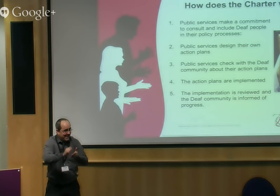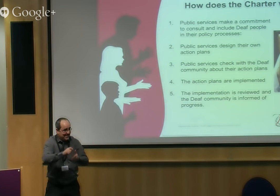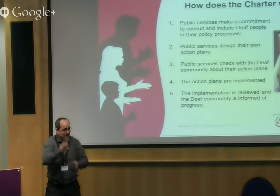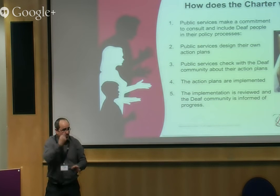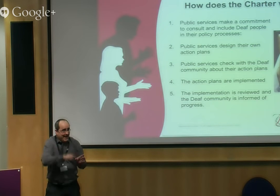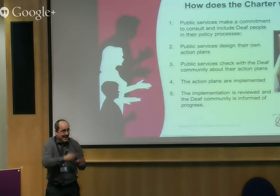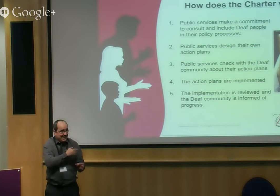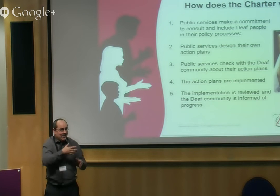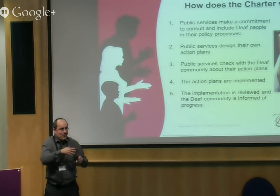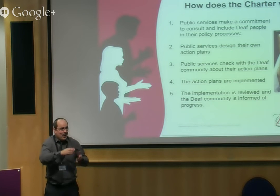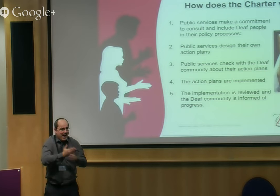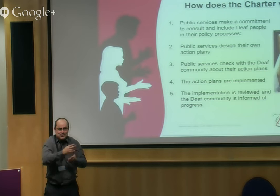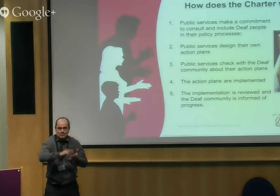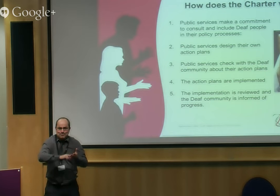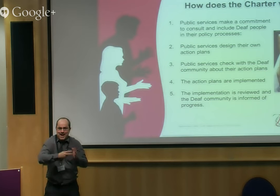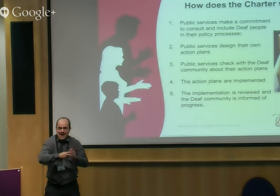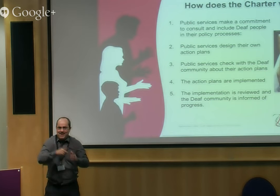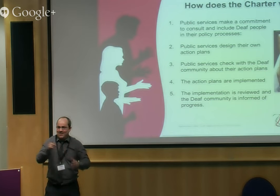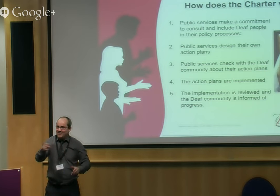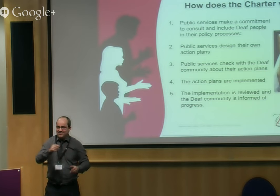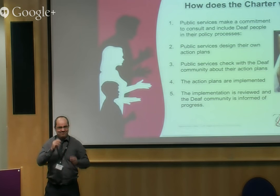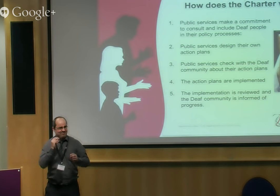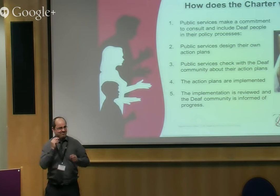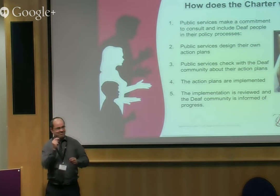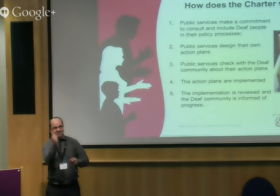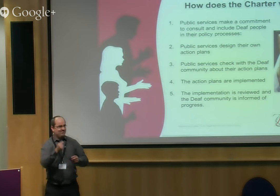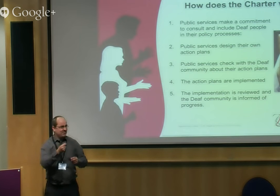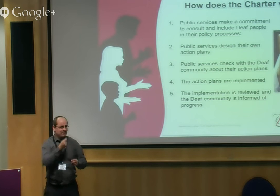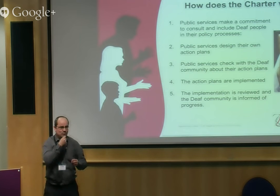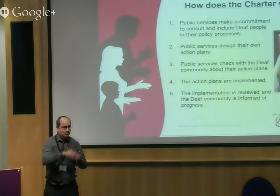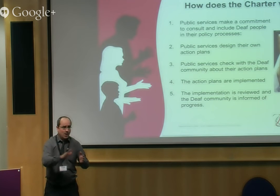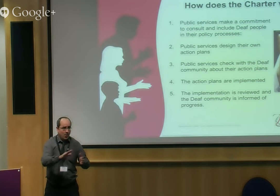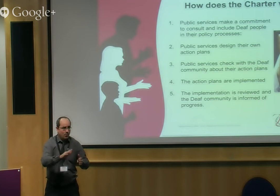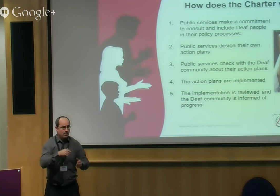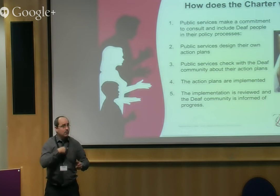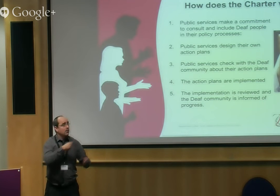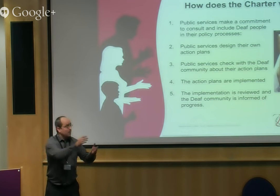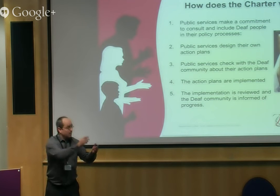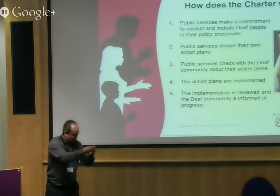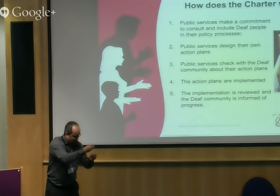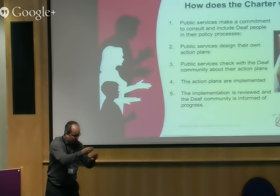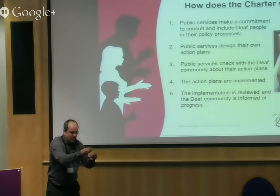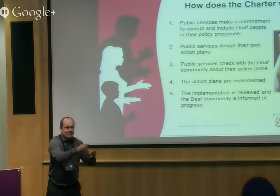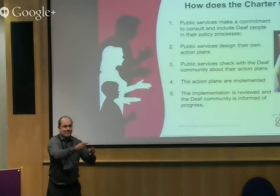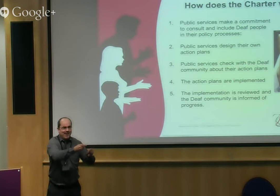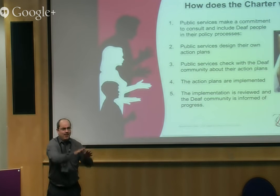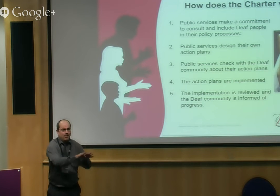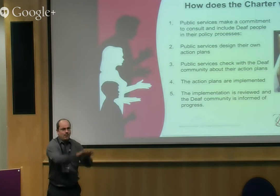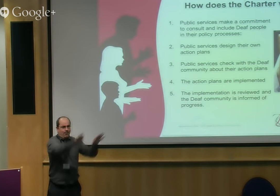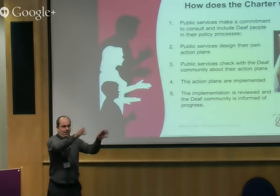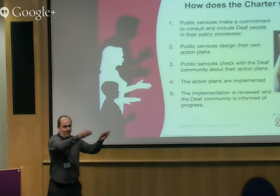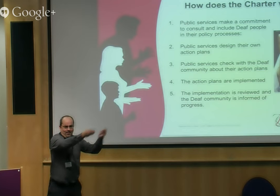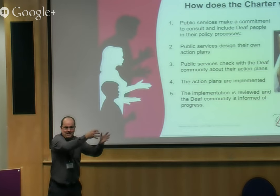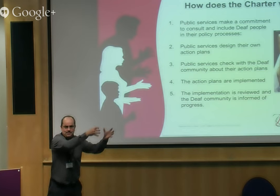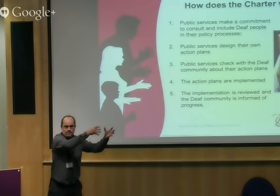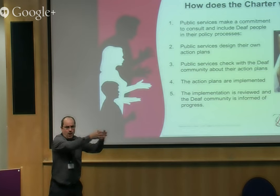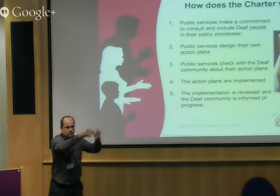And after being able to sign the charter, we need to have an action plan so that we can actually